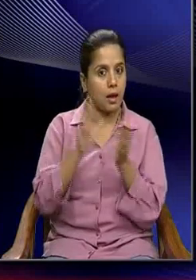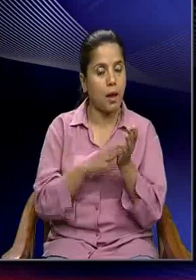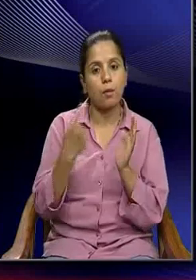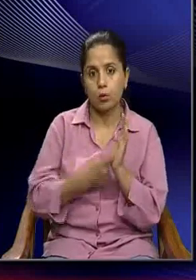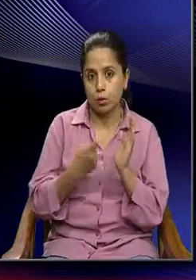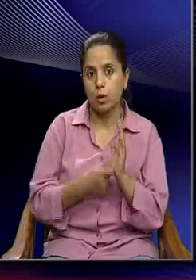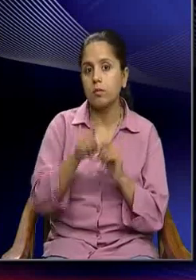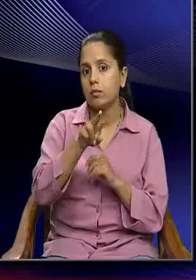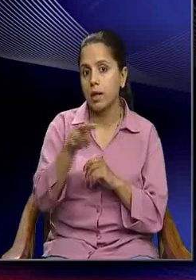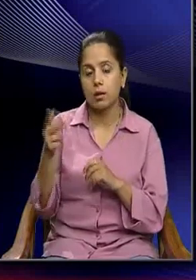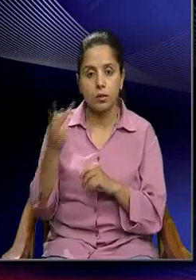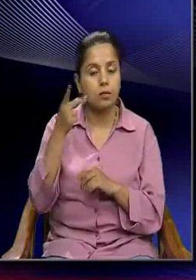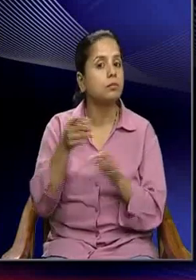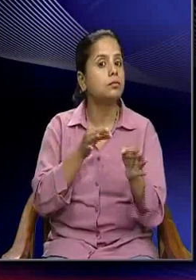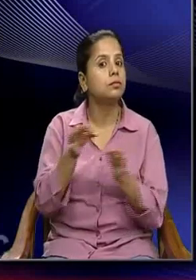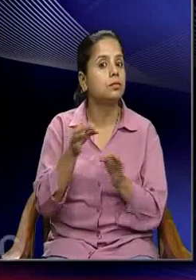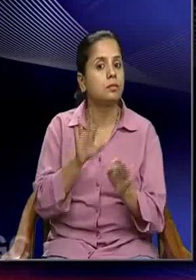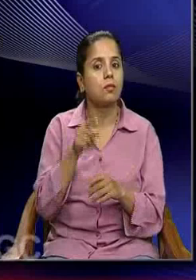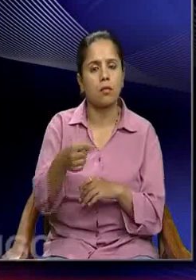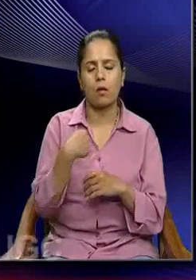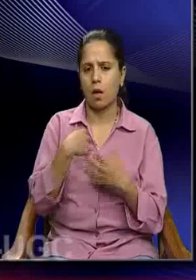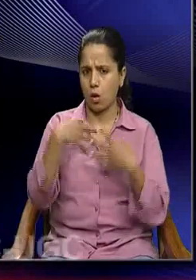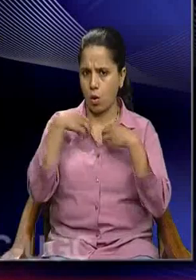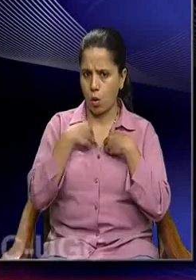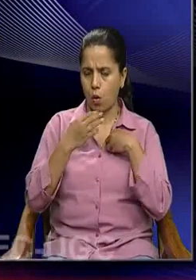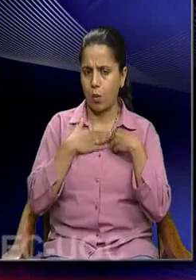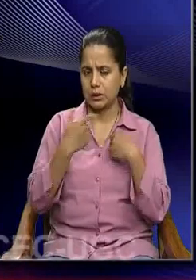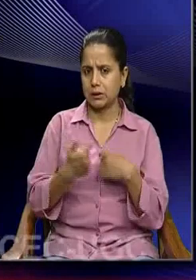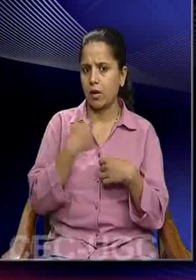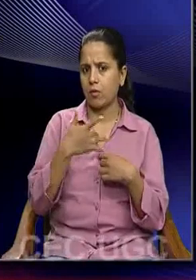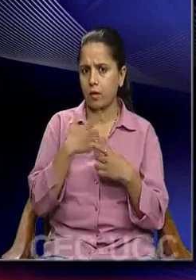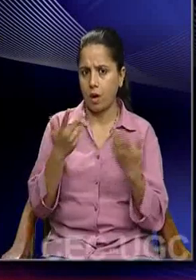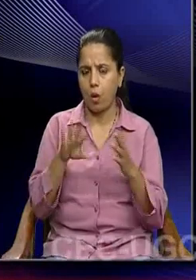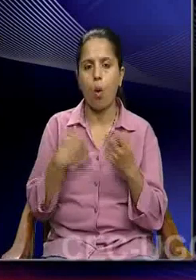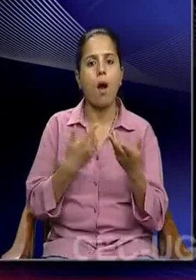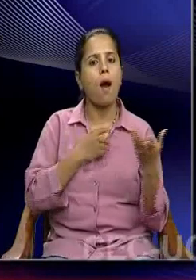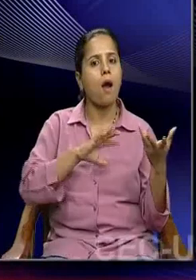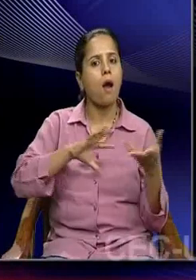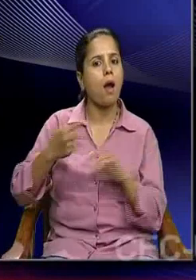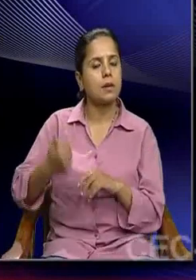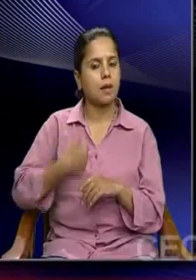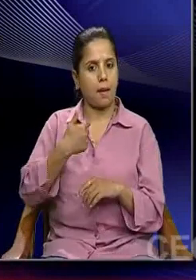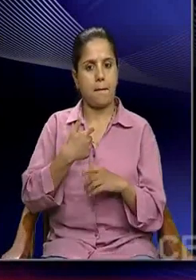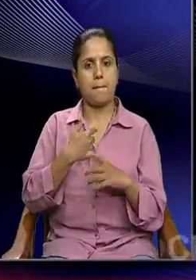refers to our inner self, or you can say developing our inner